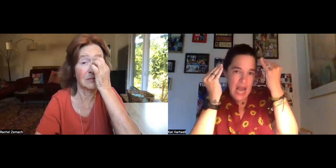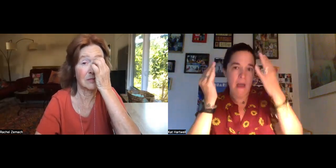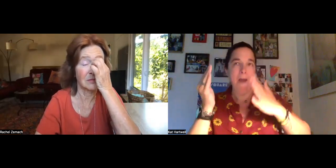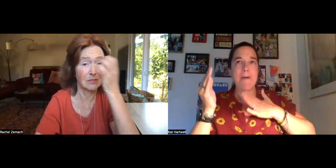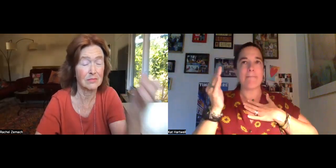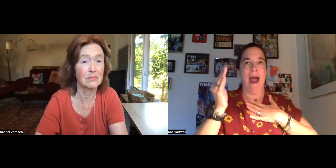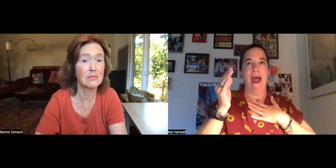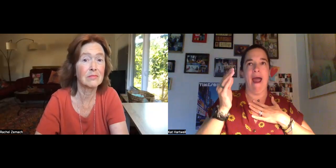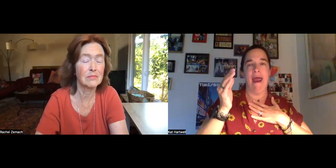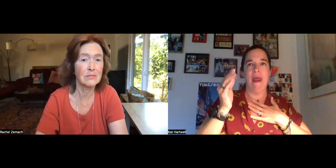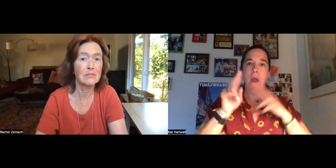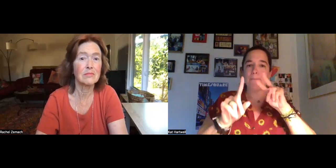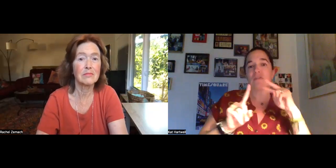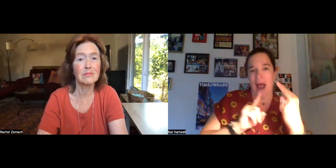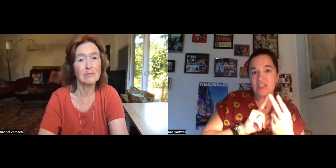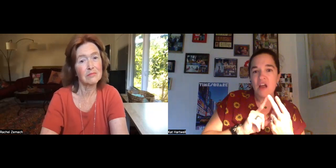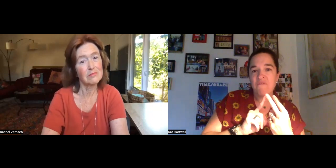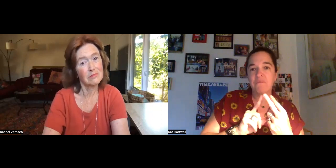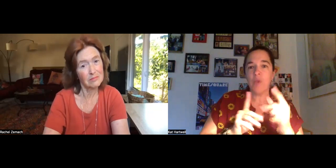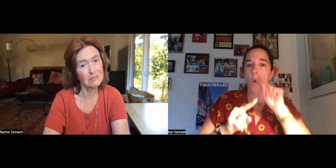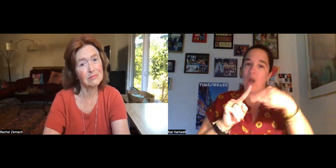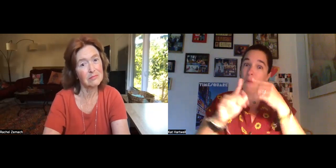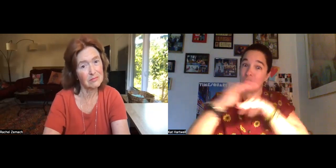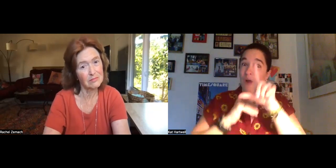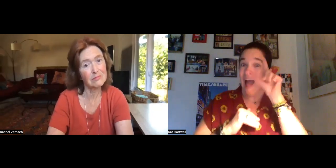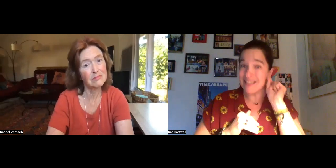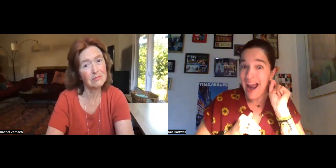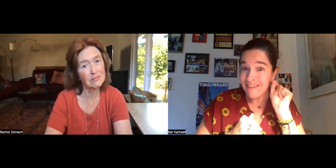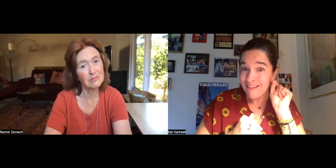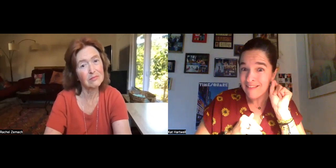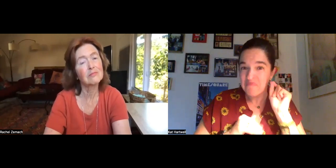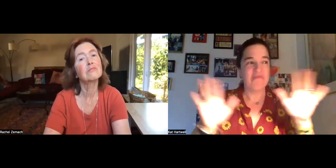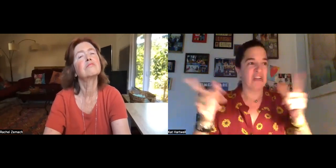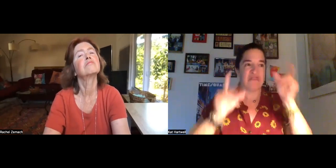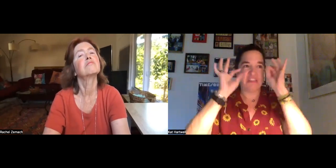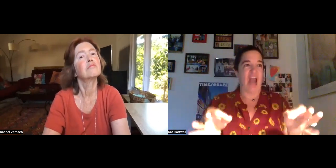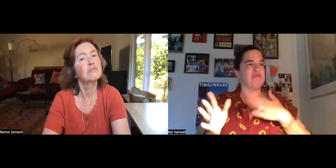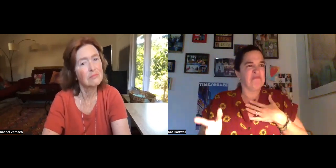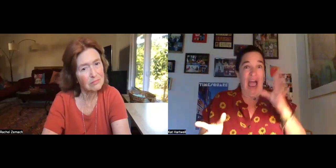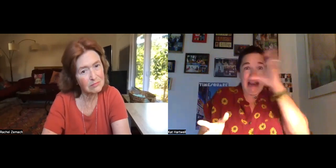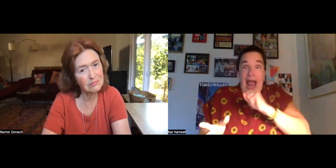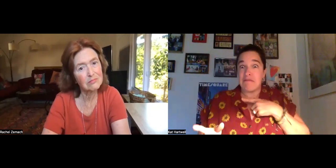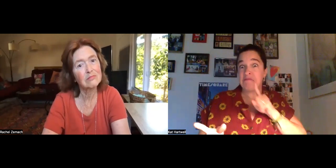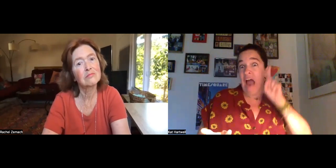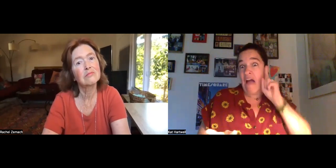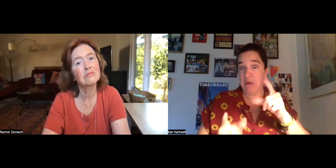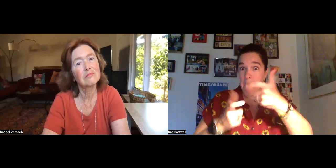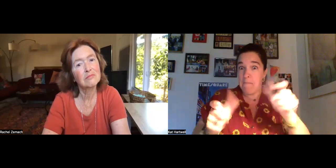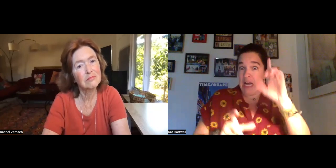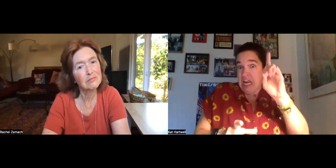thinking, my perspective when I went to Canada. I got that